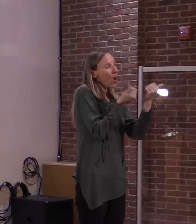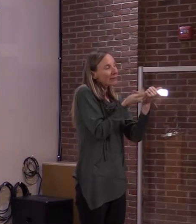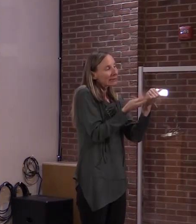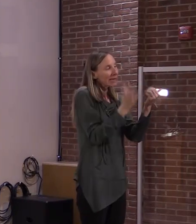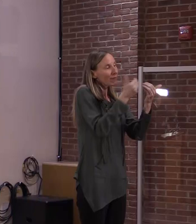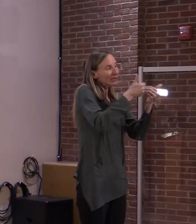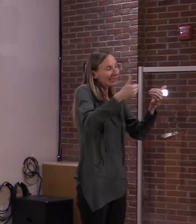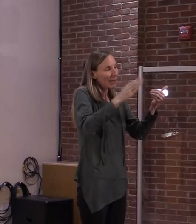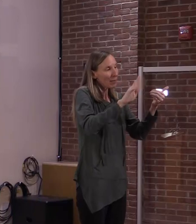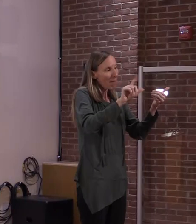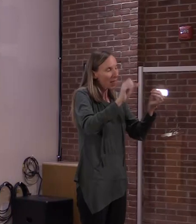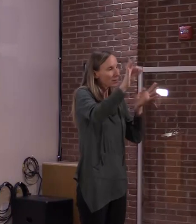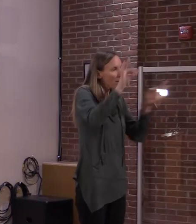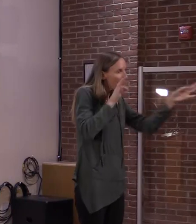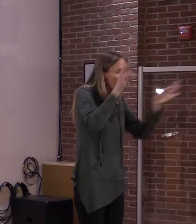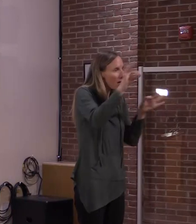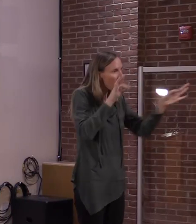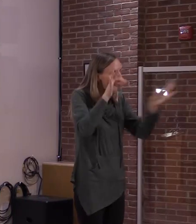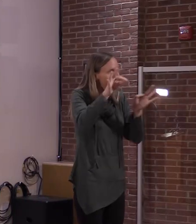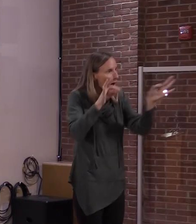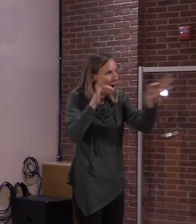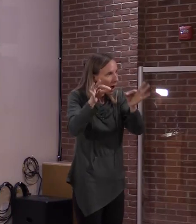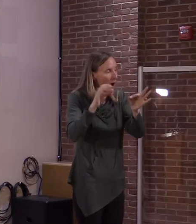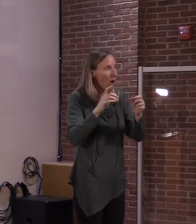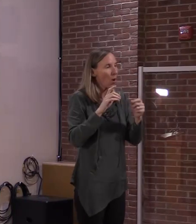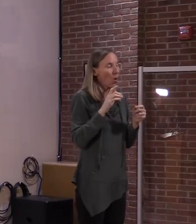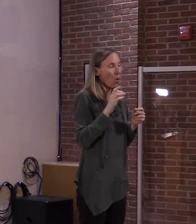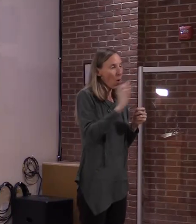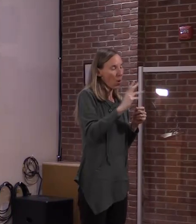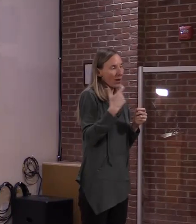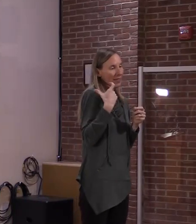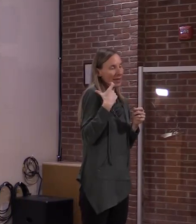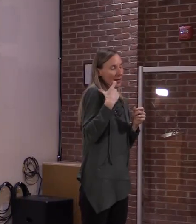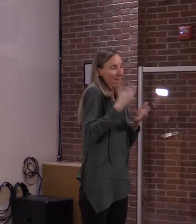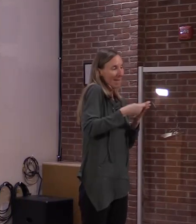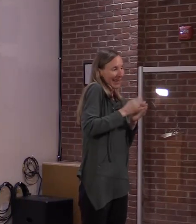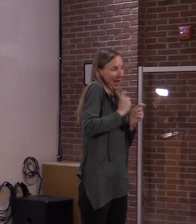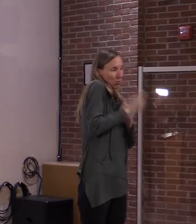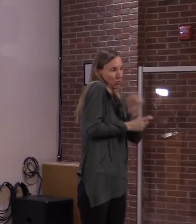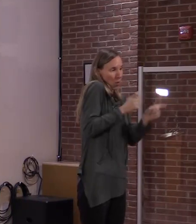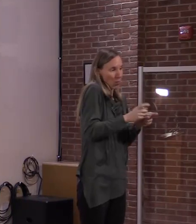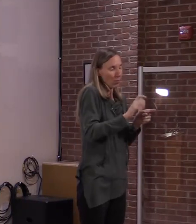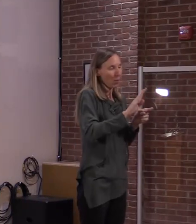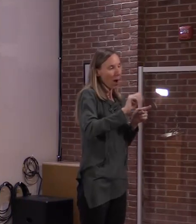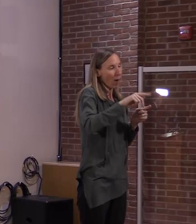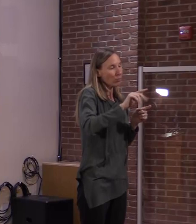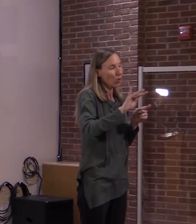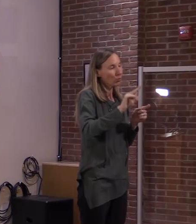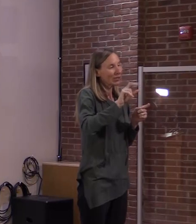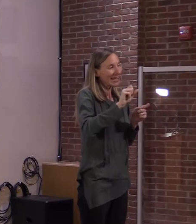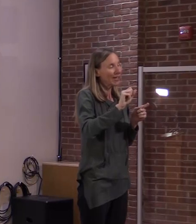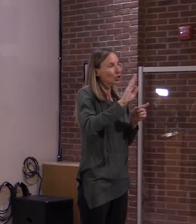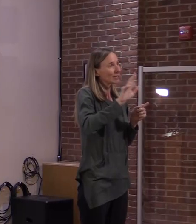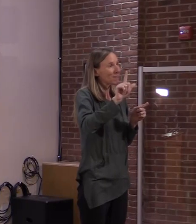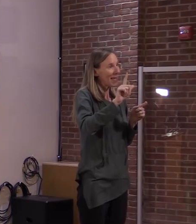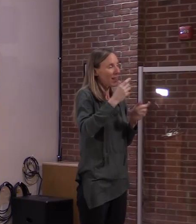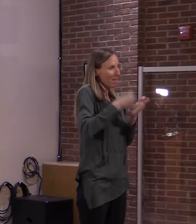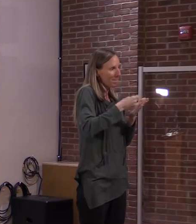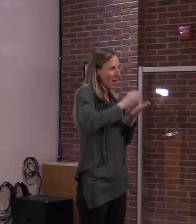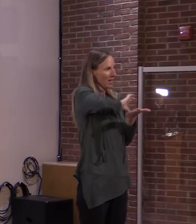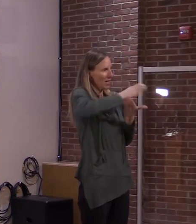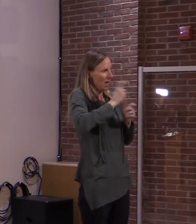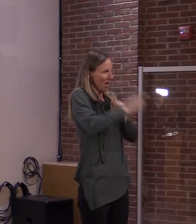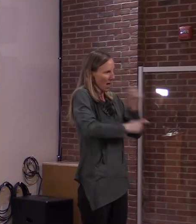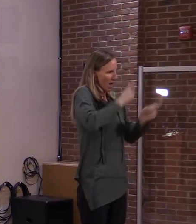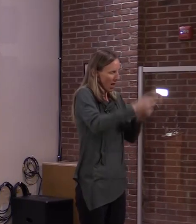the a separate section in the appropriations bill, that everything comes together somewhere so that we can account